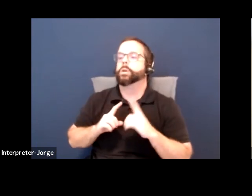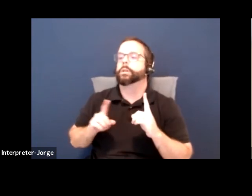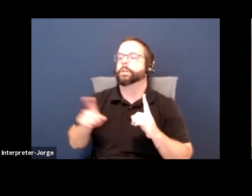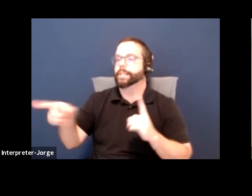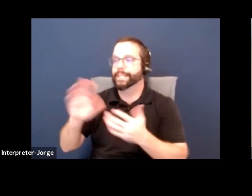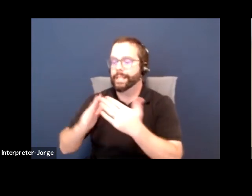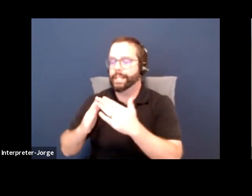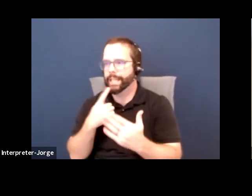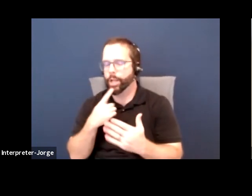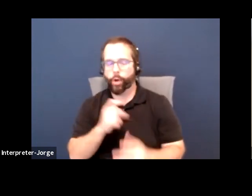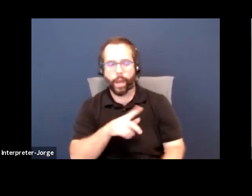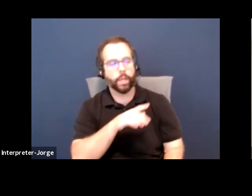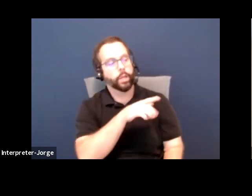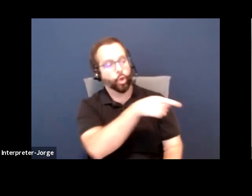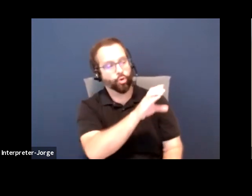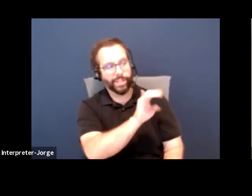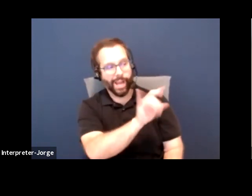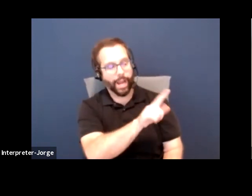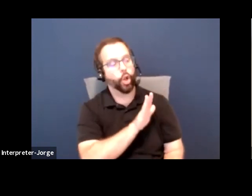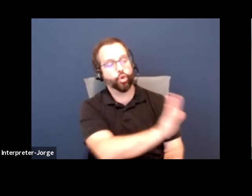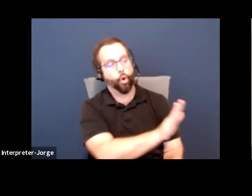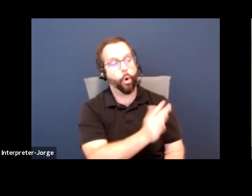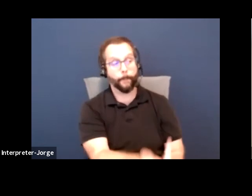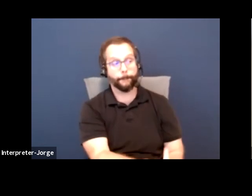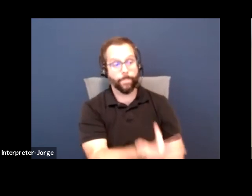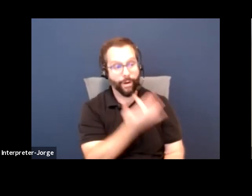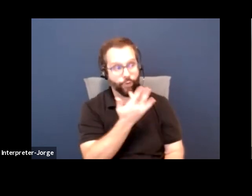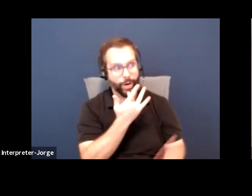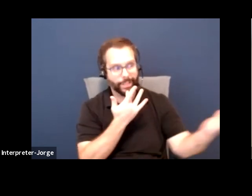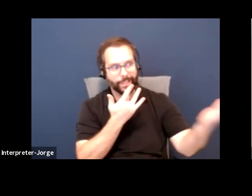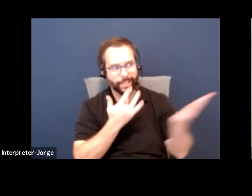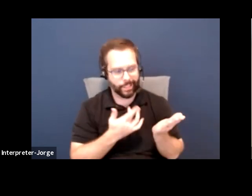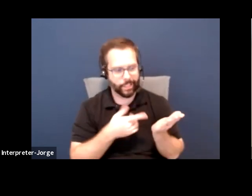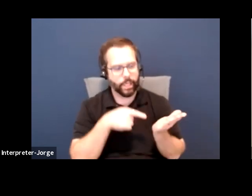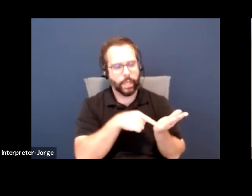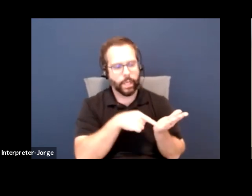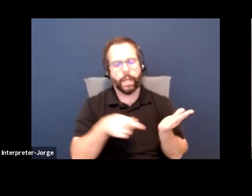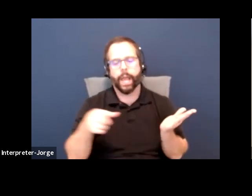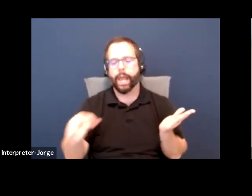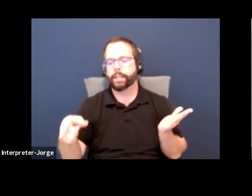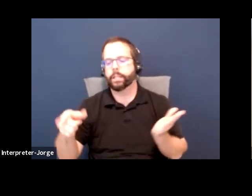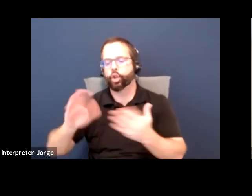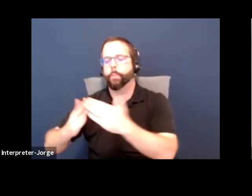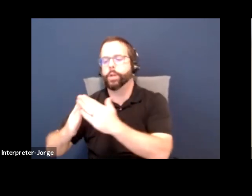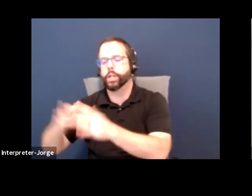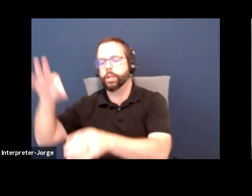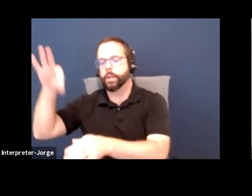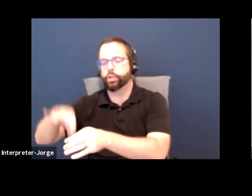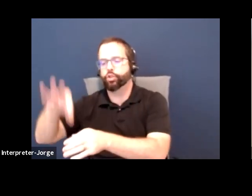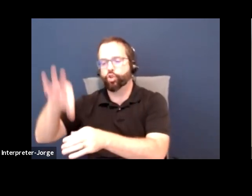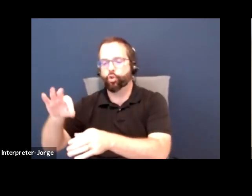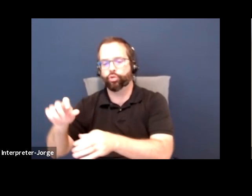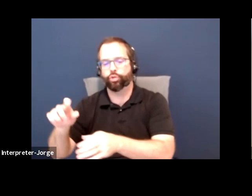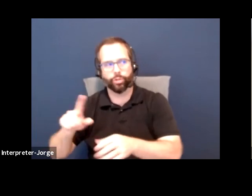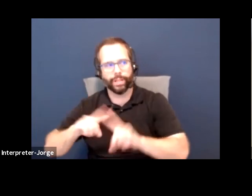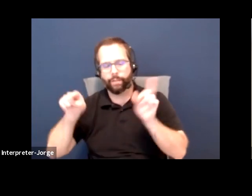be designed into the proposal for that the community chose. So that one will now have ramped access